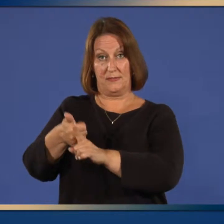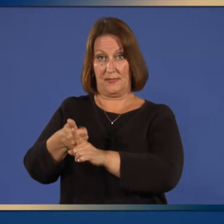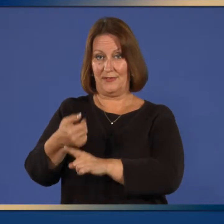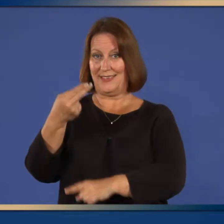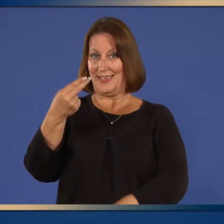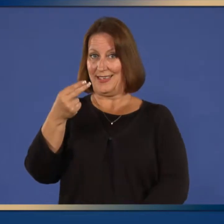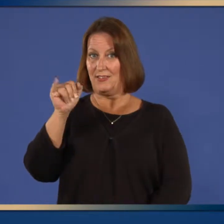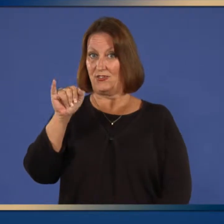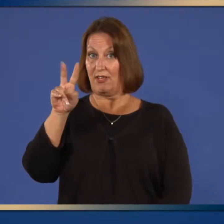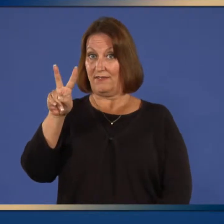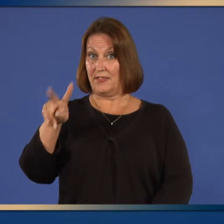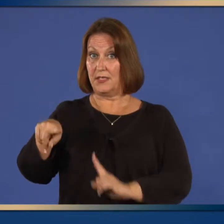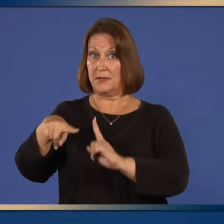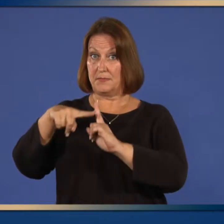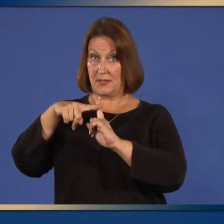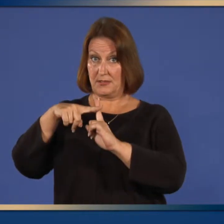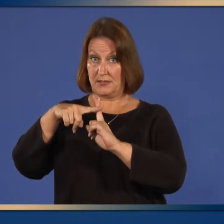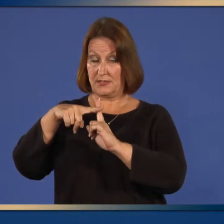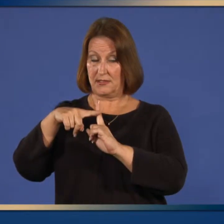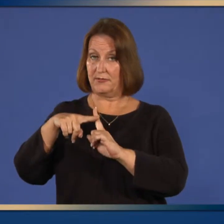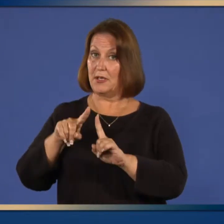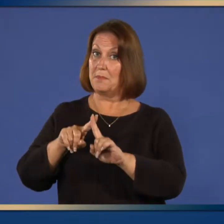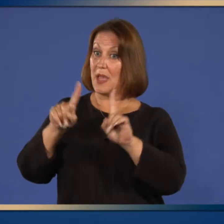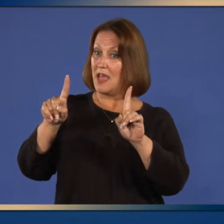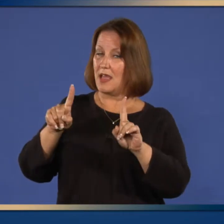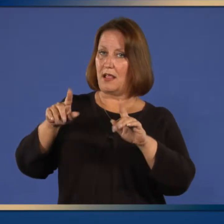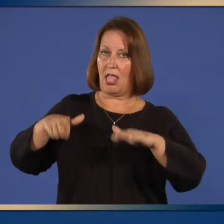However, there are exceptions.